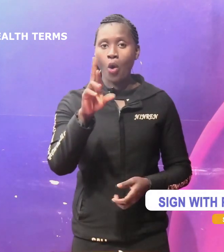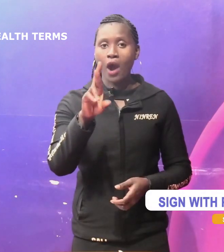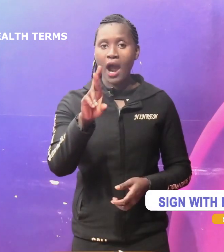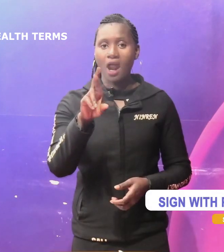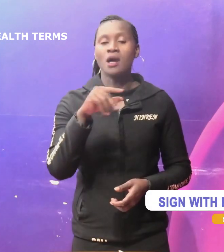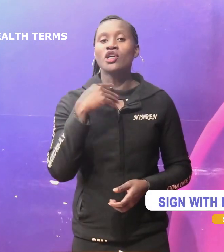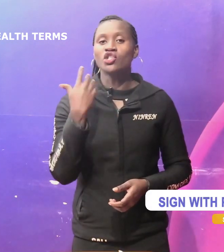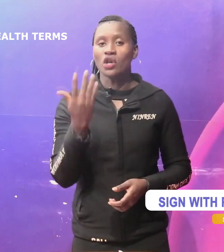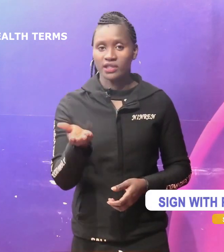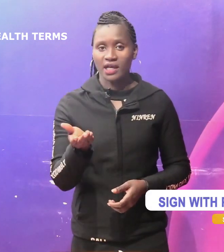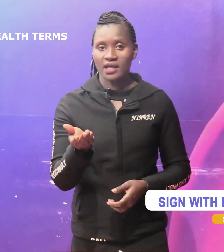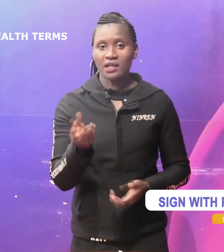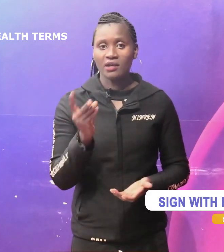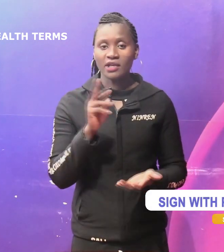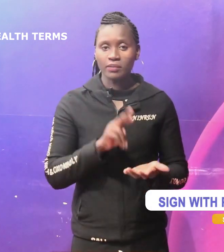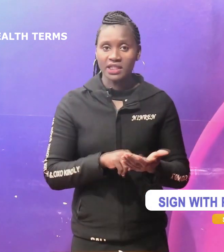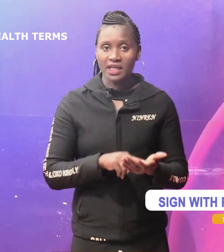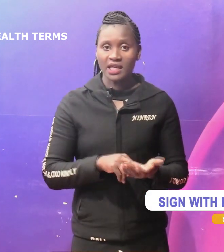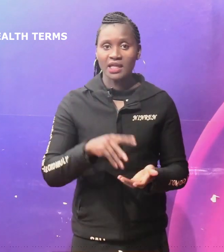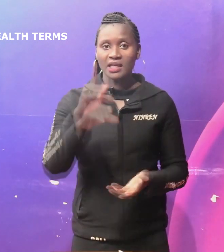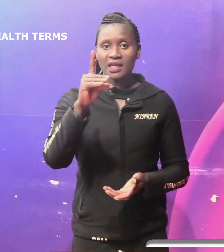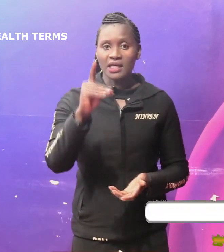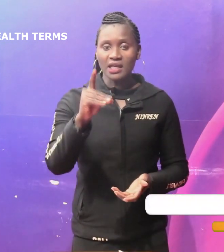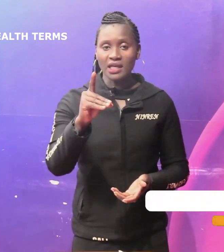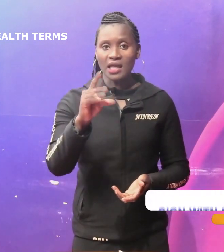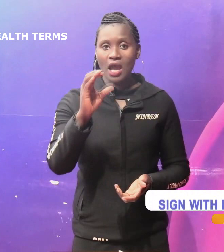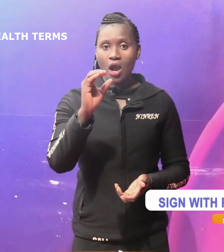D-O-C-T-O-R, doctor. Let me repeat it again.